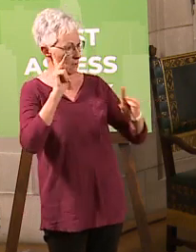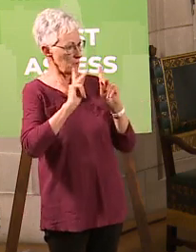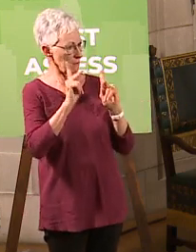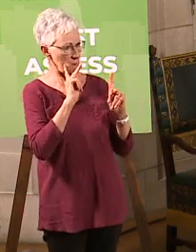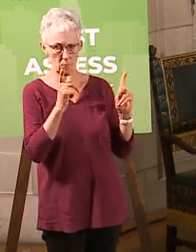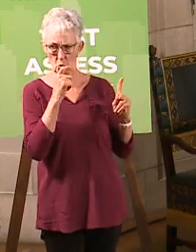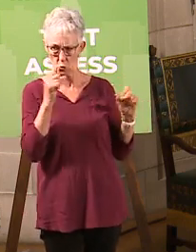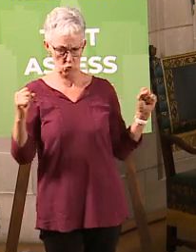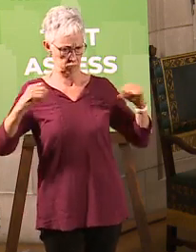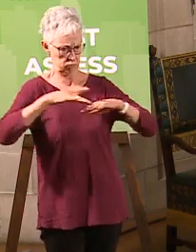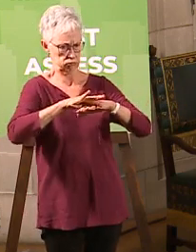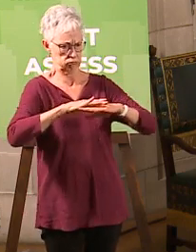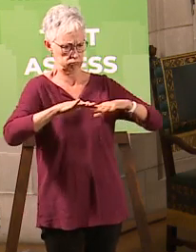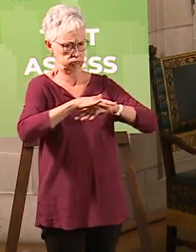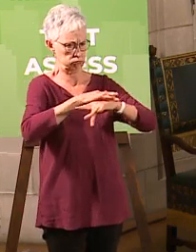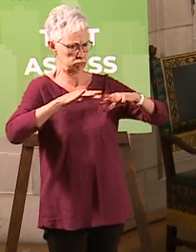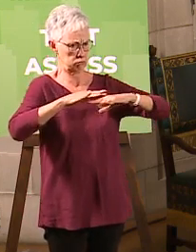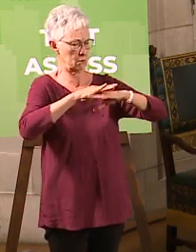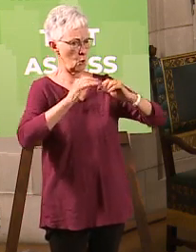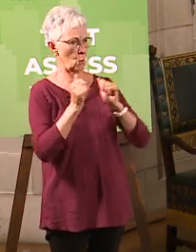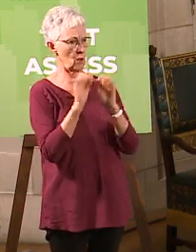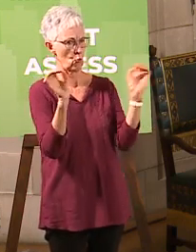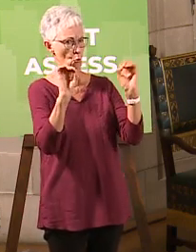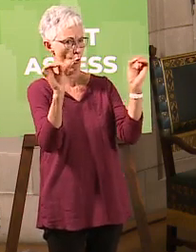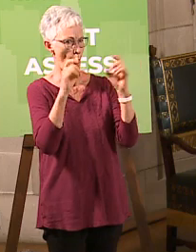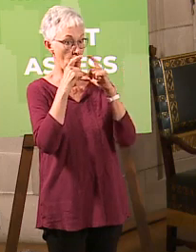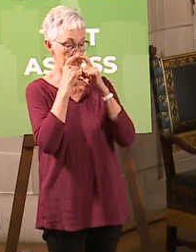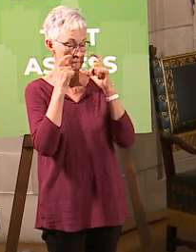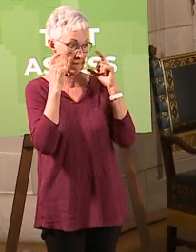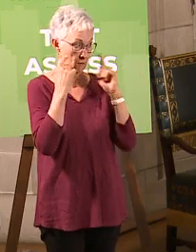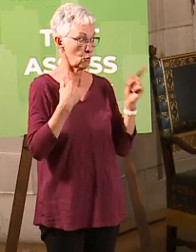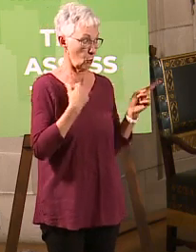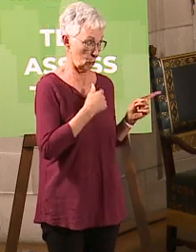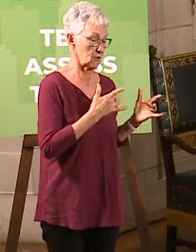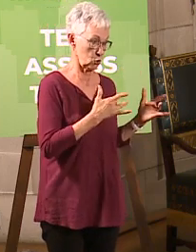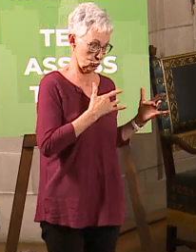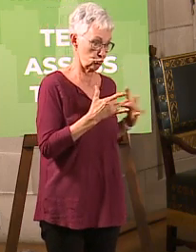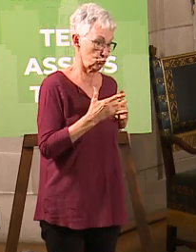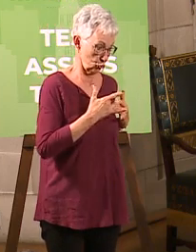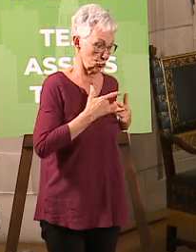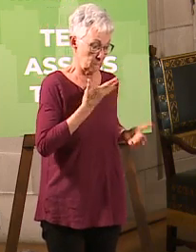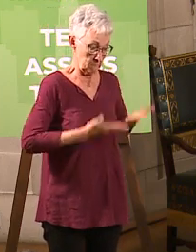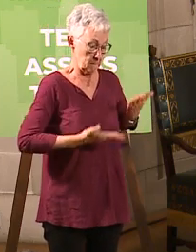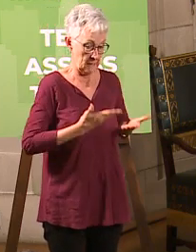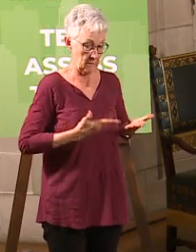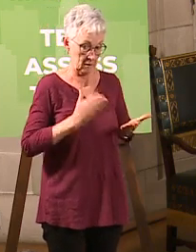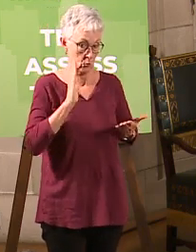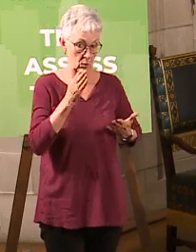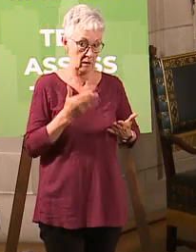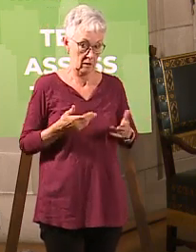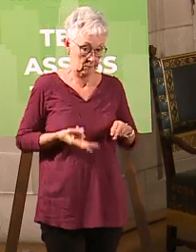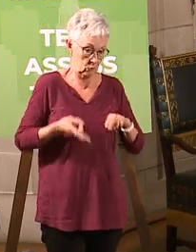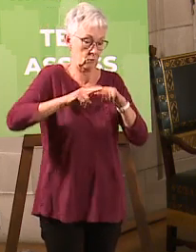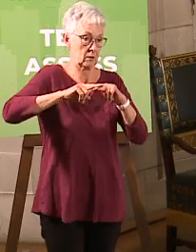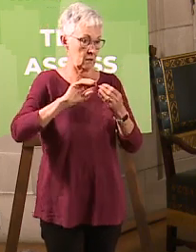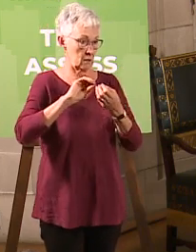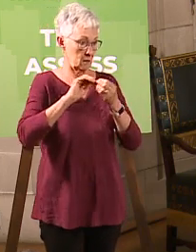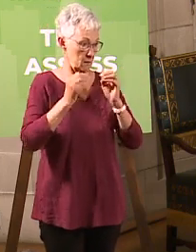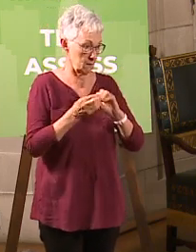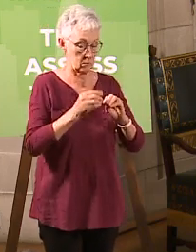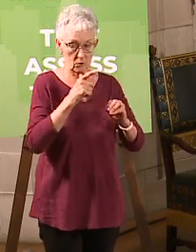coronavirus cases within the next weeks or so? Some law enforcement officers and protesters were not masked. Yeah, that is certainly something that we are